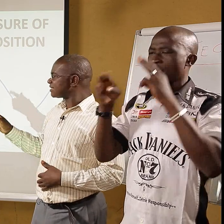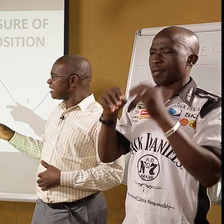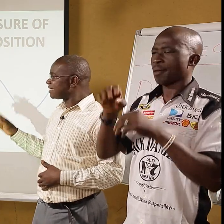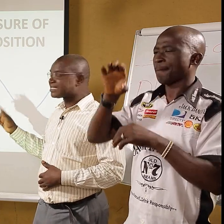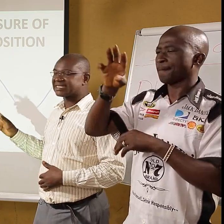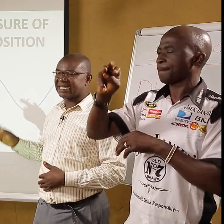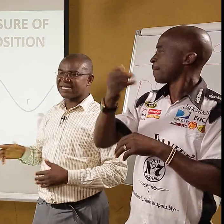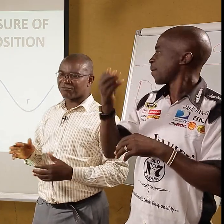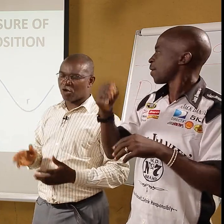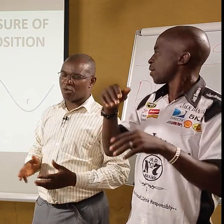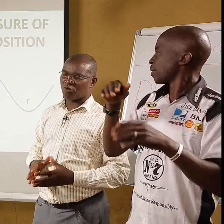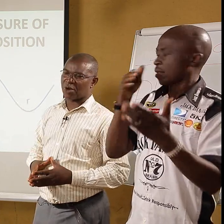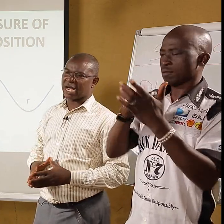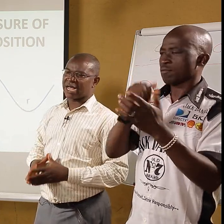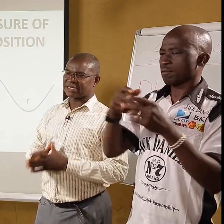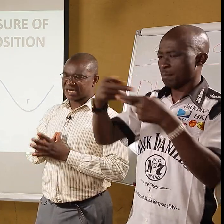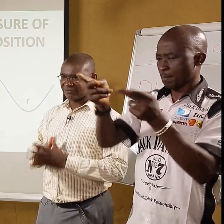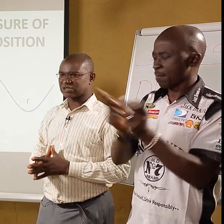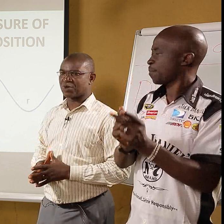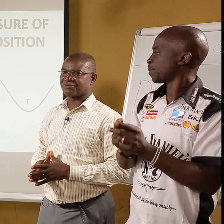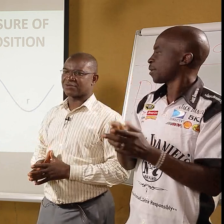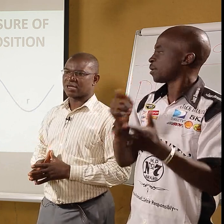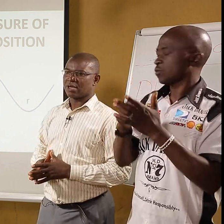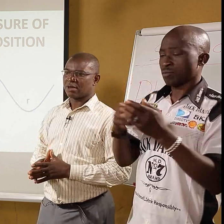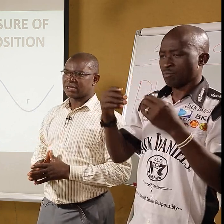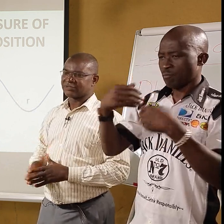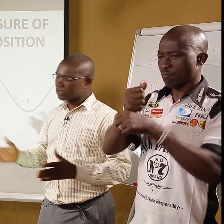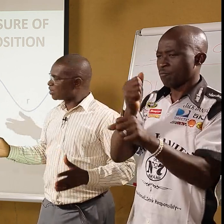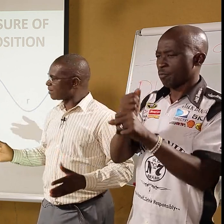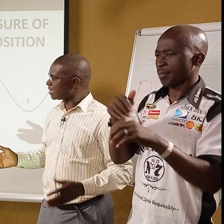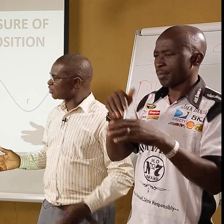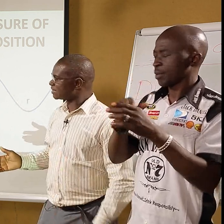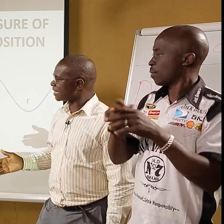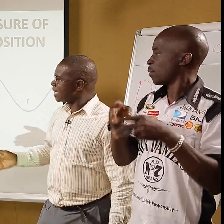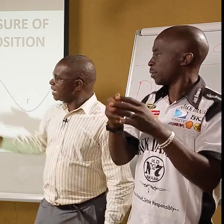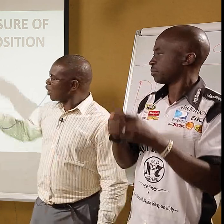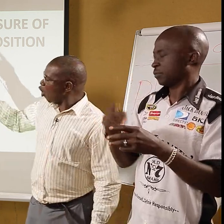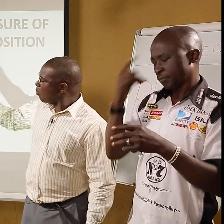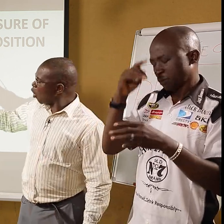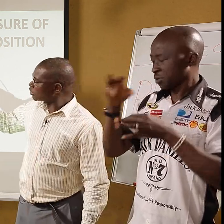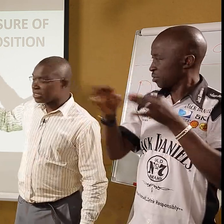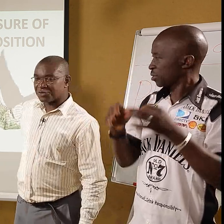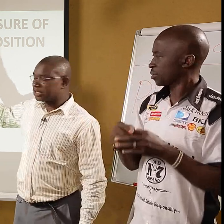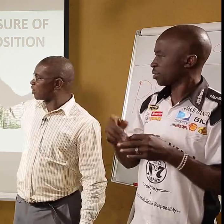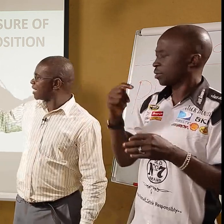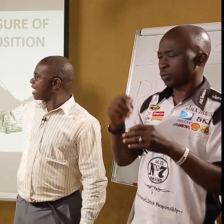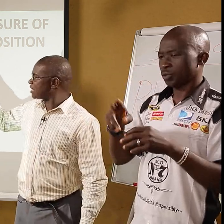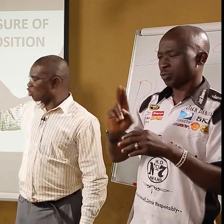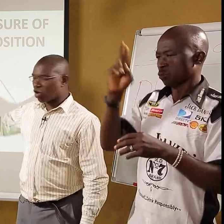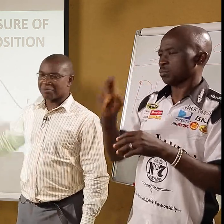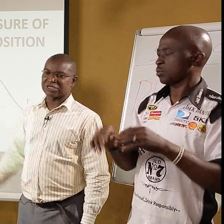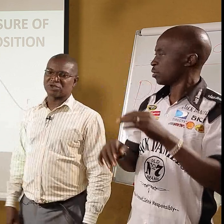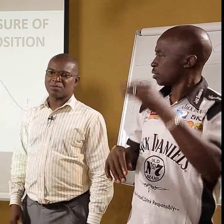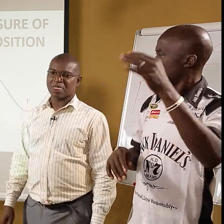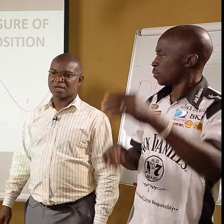you can see this is taking the form of our transverse wave. It's just for explanation's sake. The upward region there is